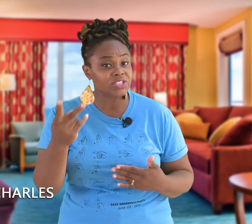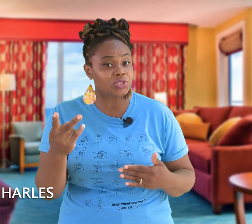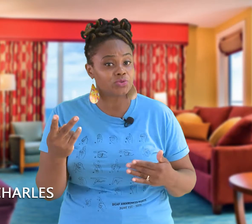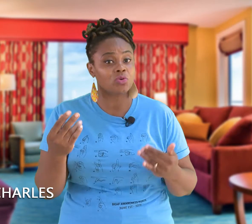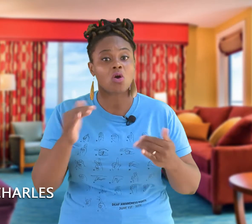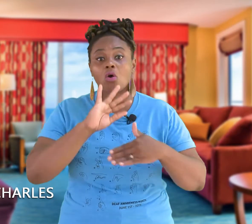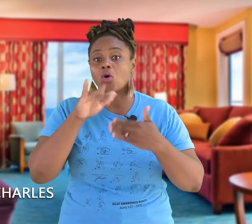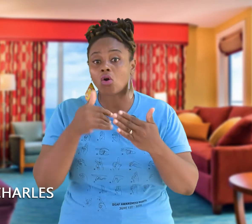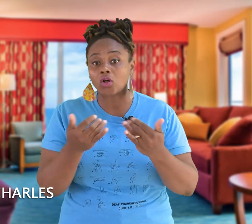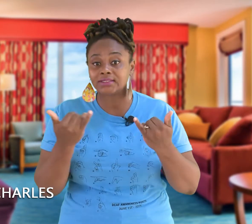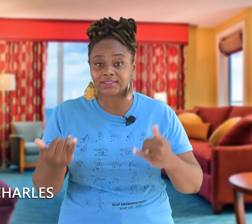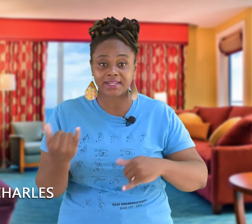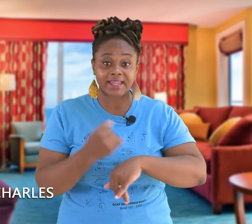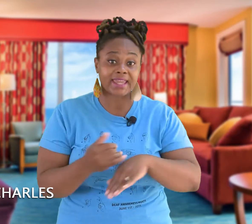you all today again.